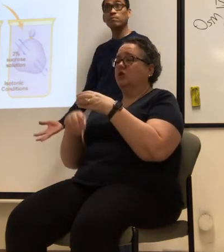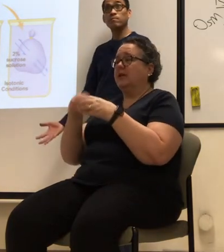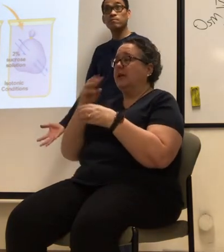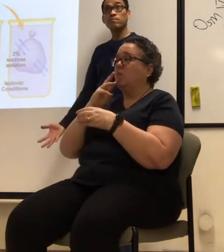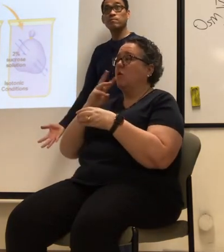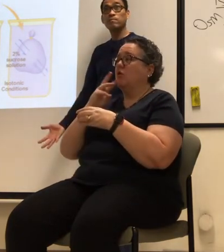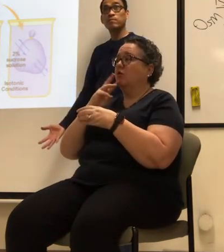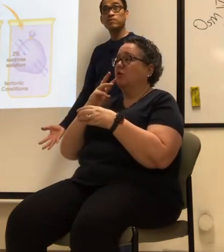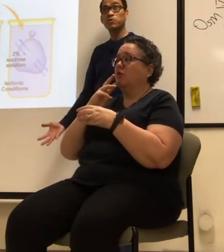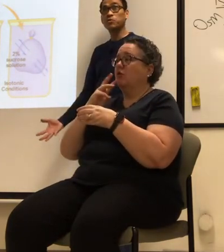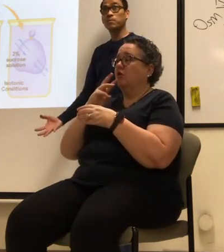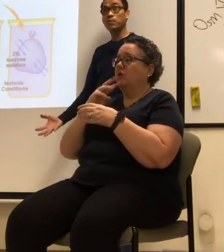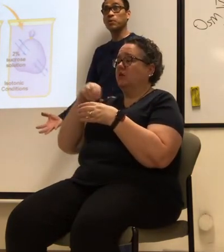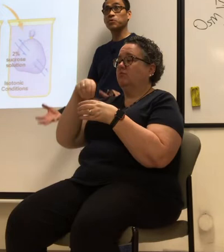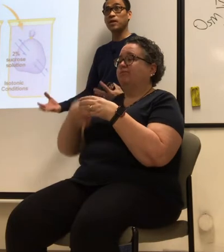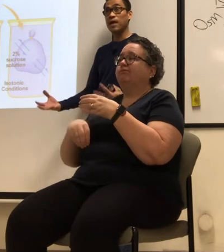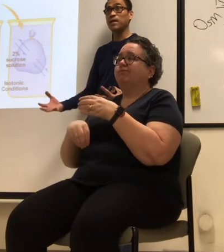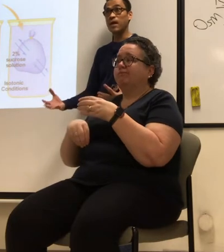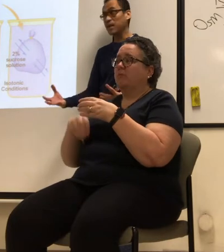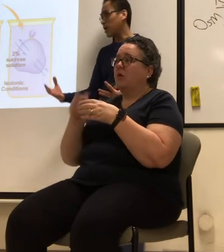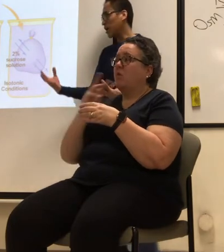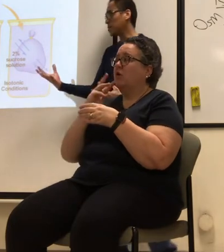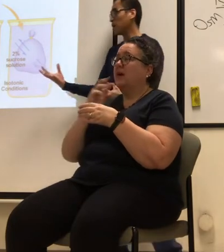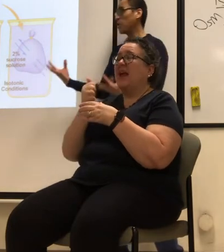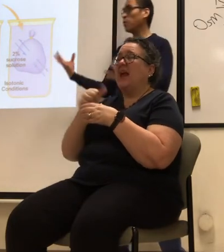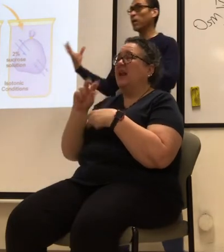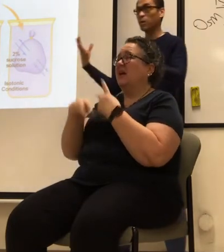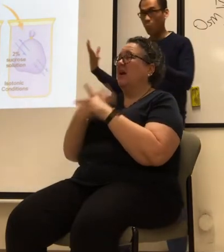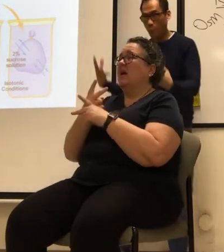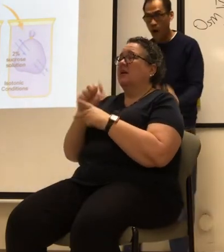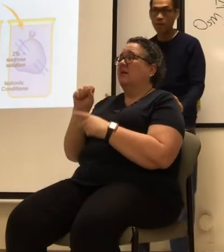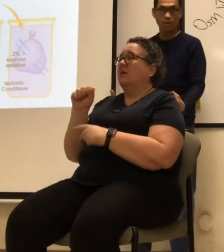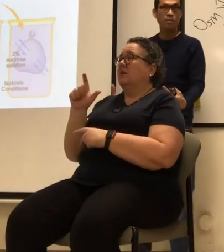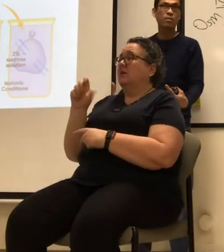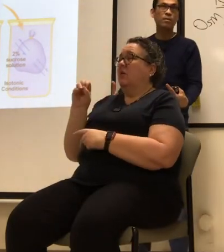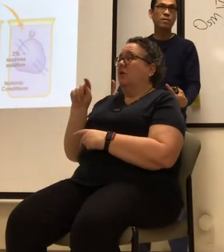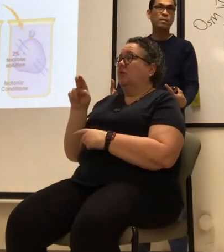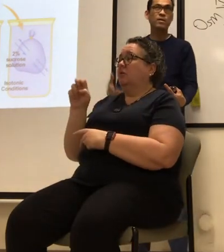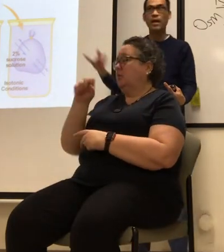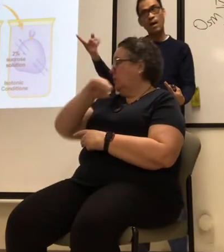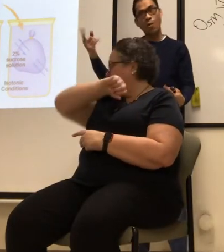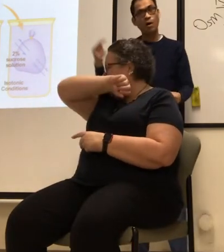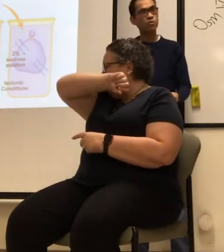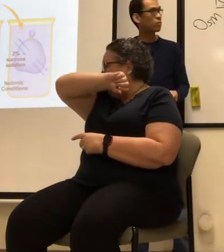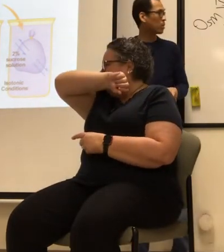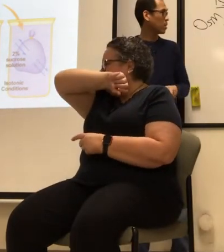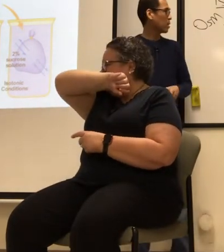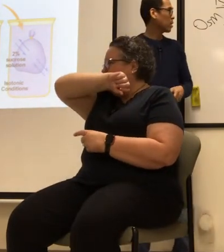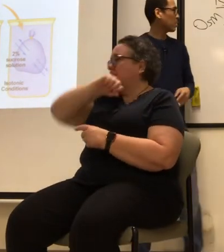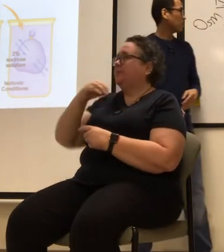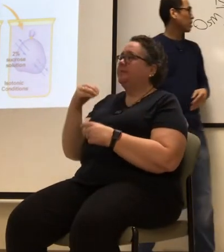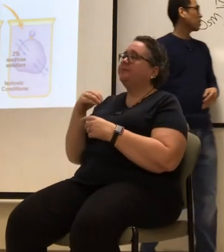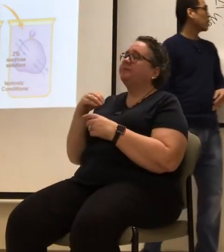water. So you submerge any kind of solute in water, DI water.